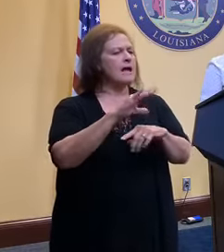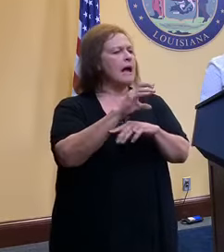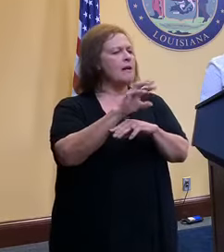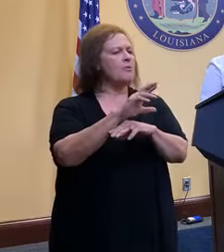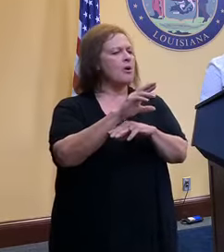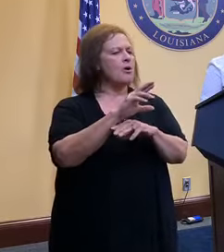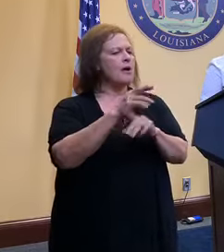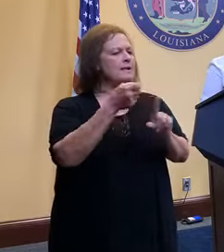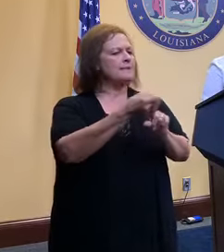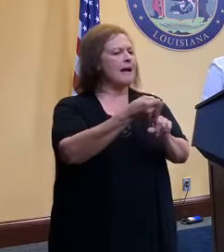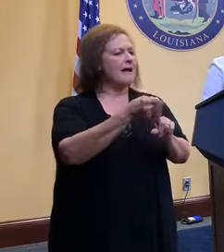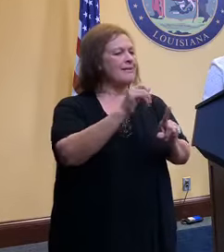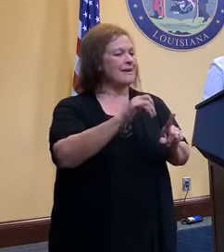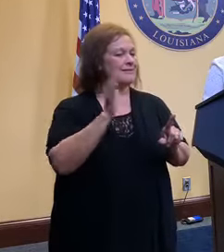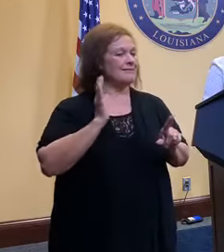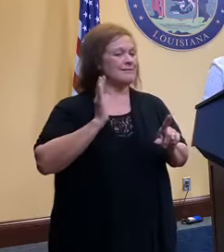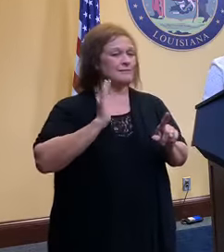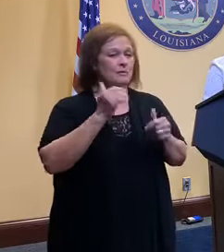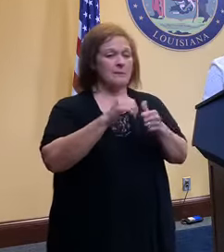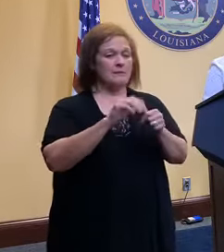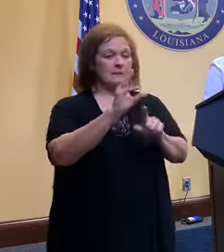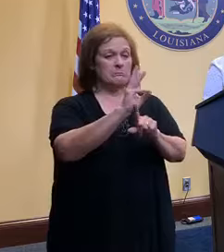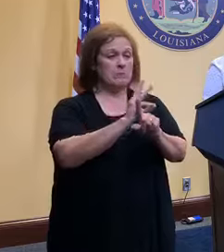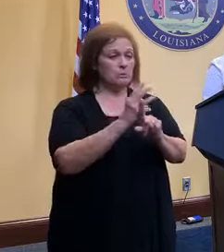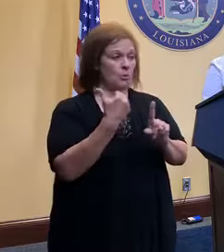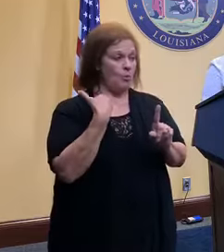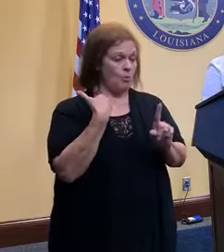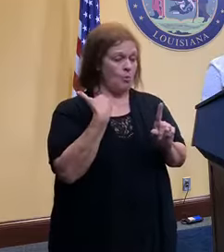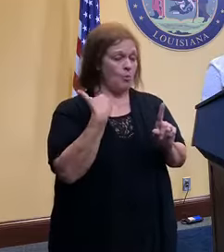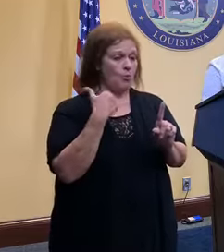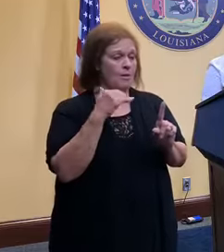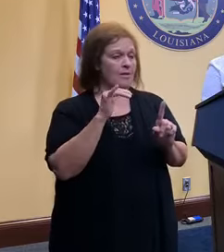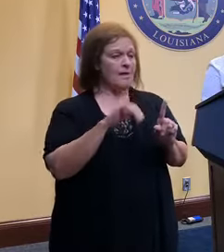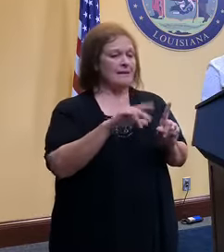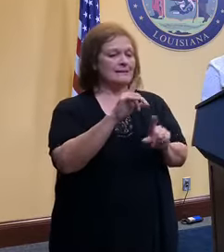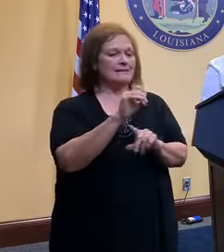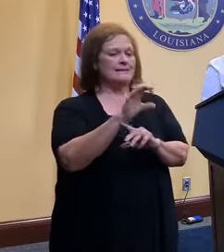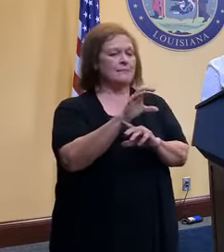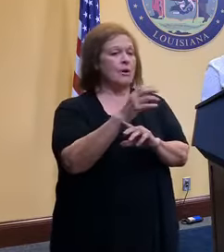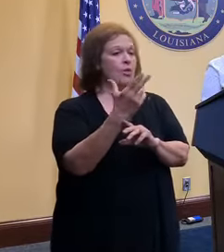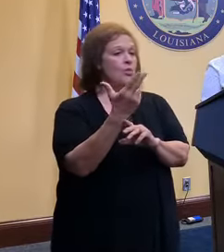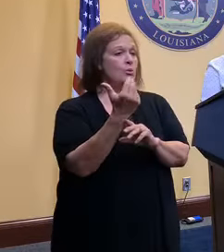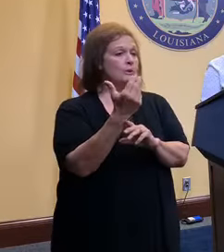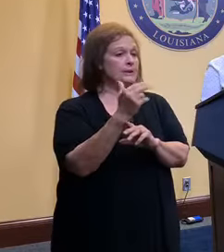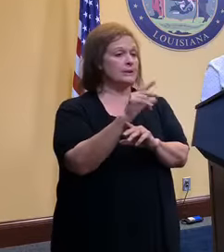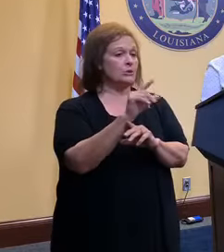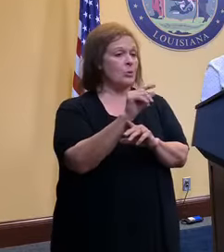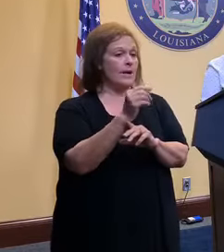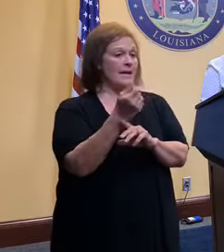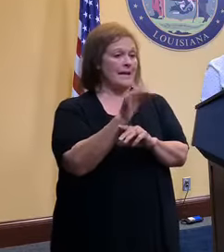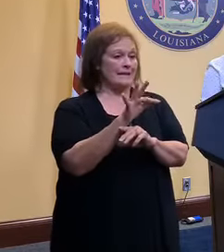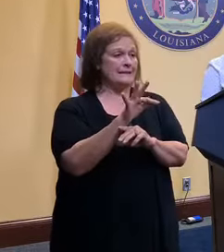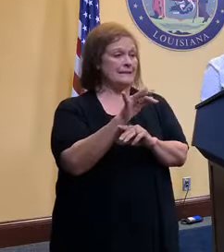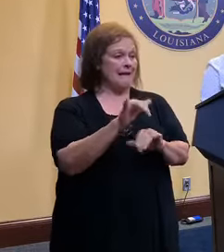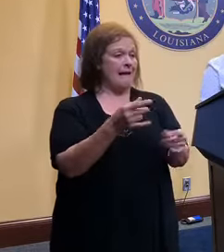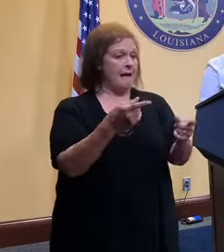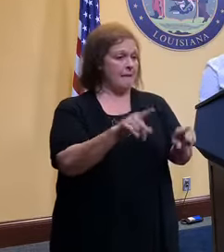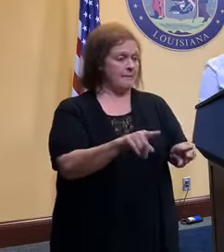that the city of New Orleans experienced 6 months ago. That date was December 13th,